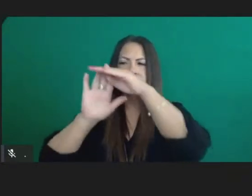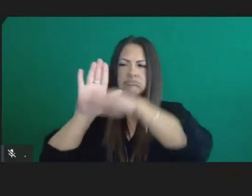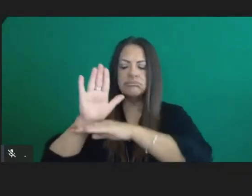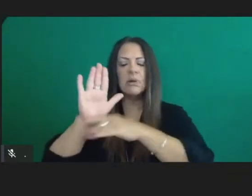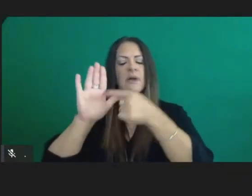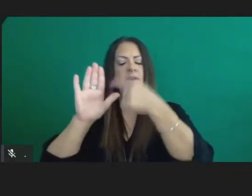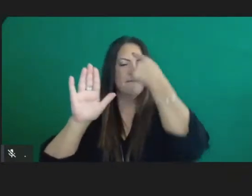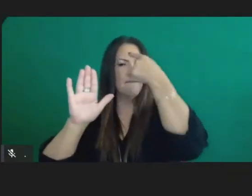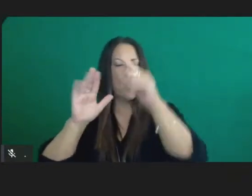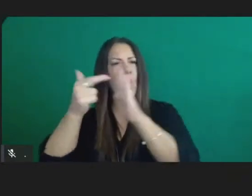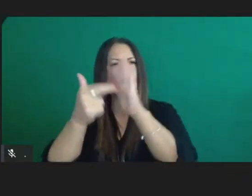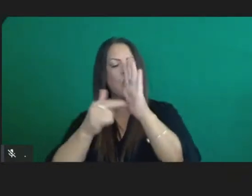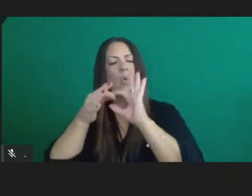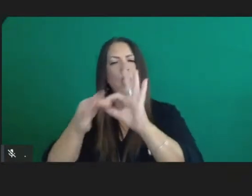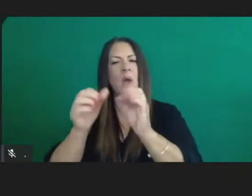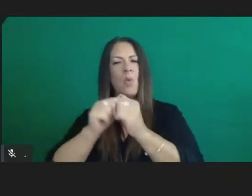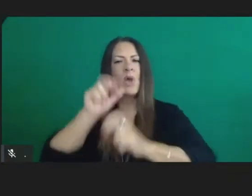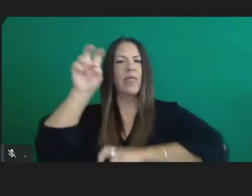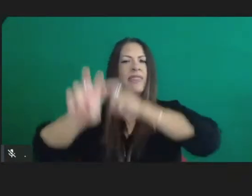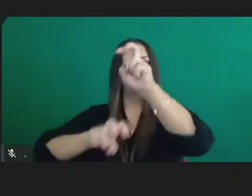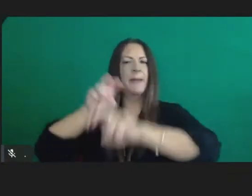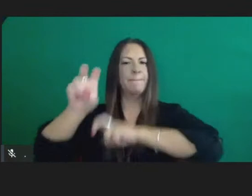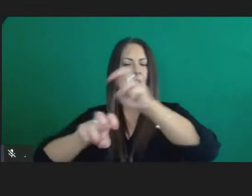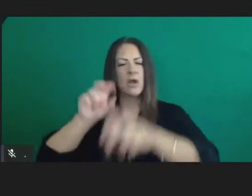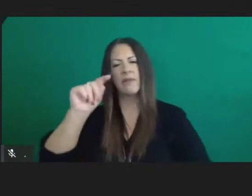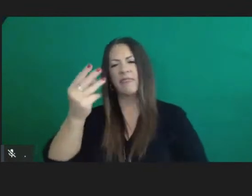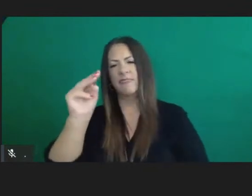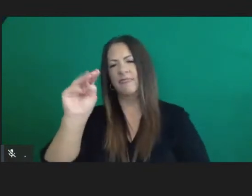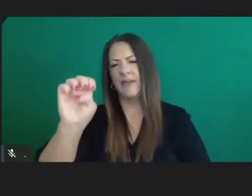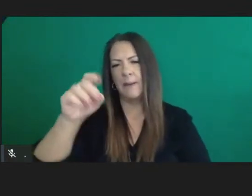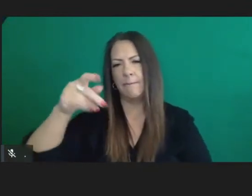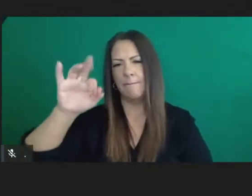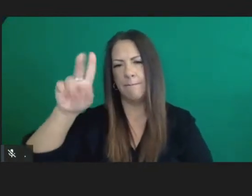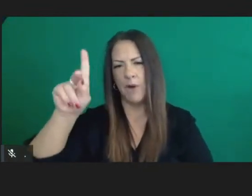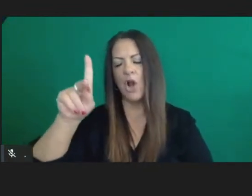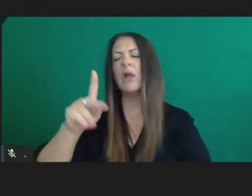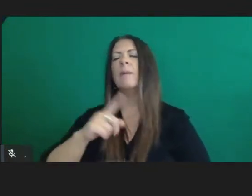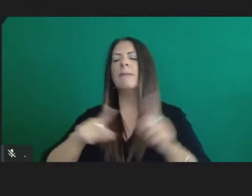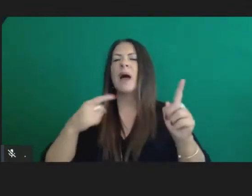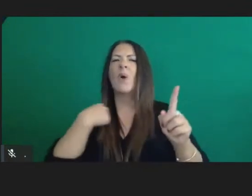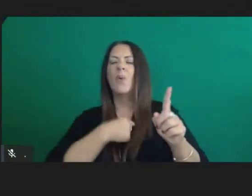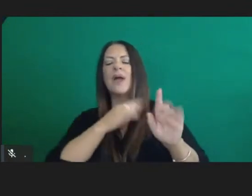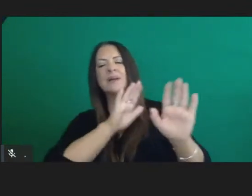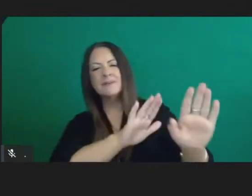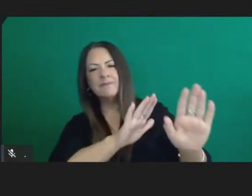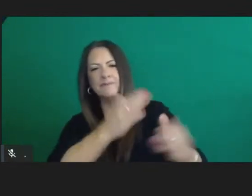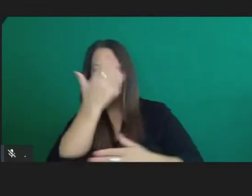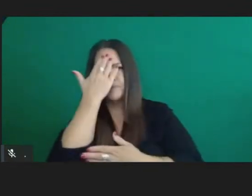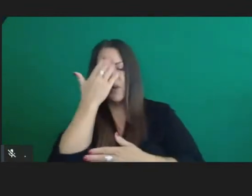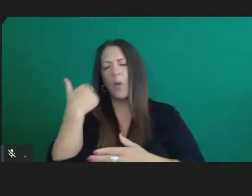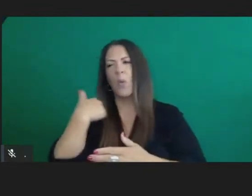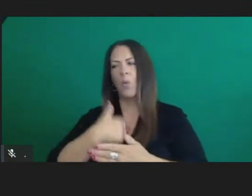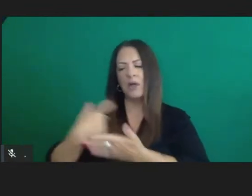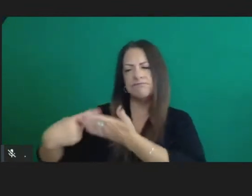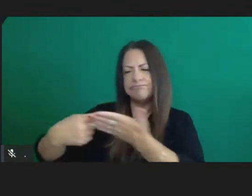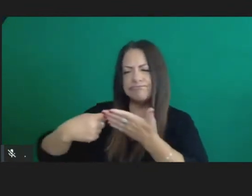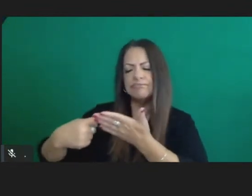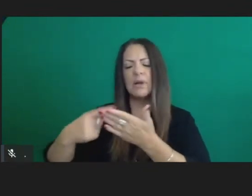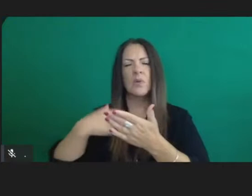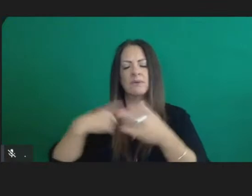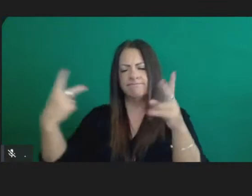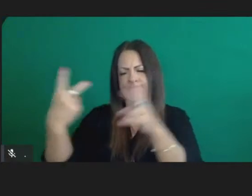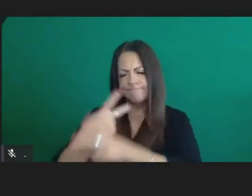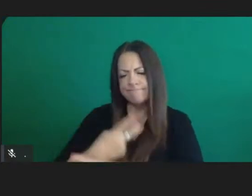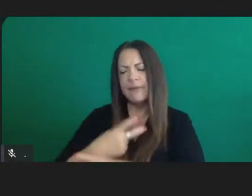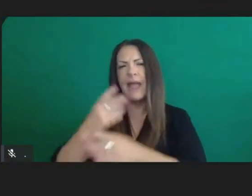ready, because we're working closely with our industry partners, making sure that we take all feedback, use our own information